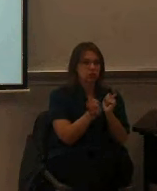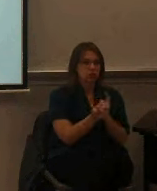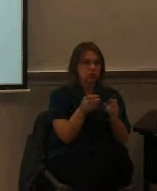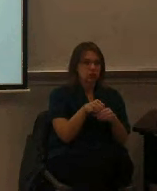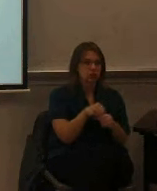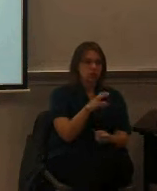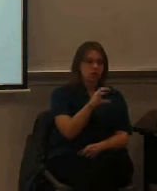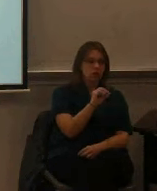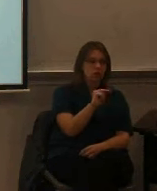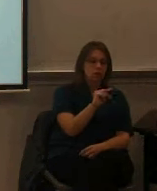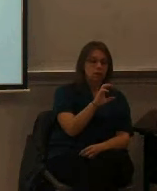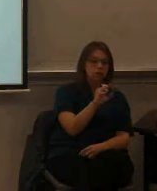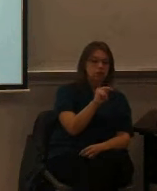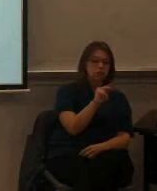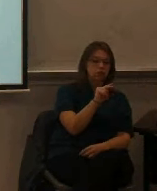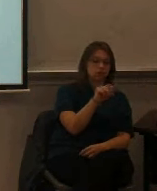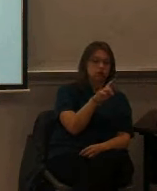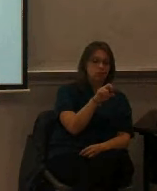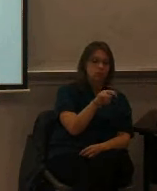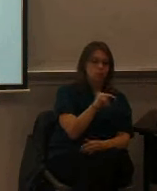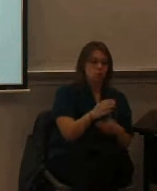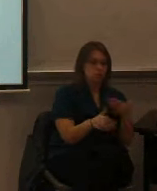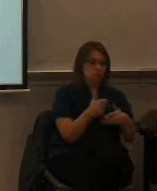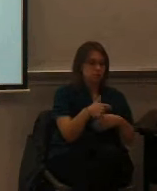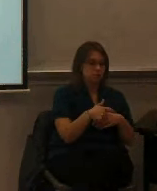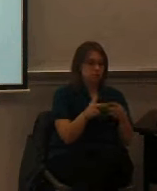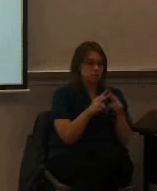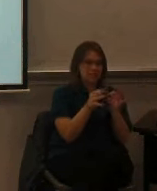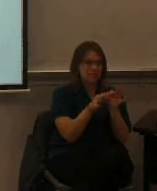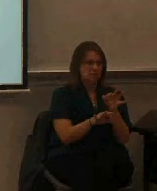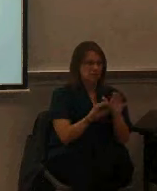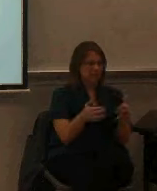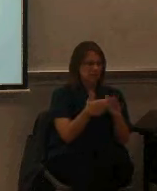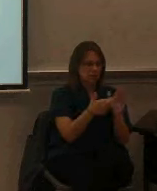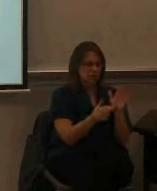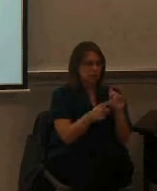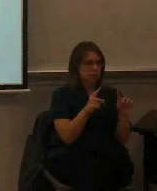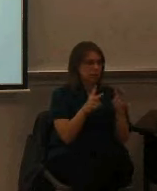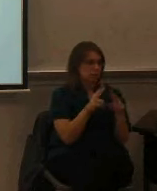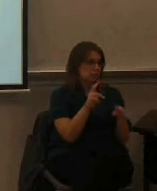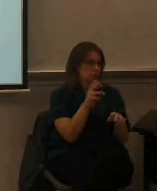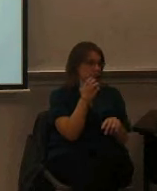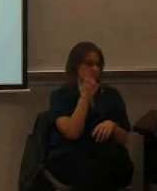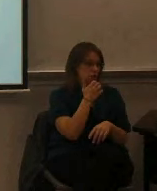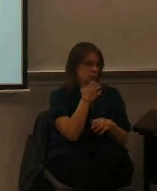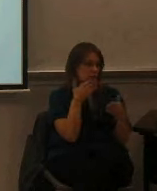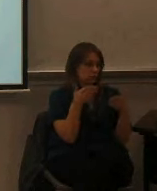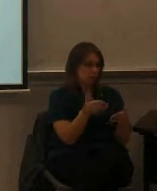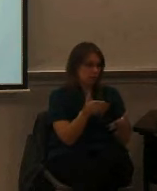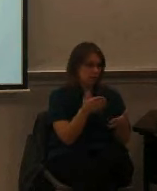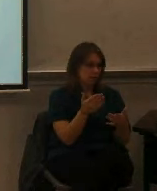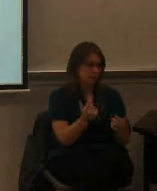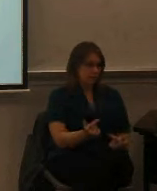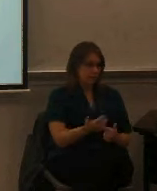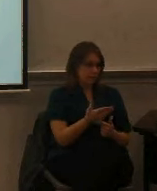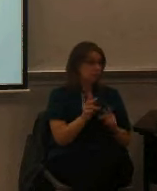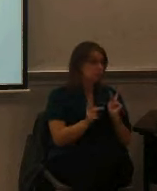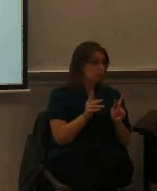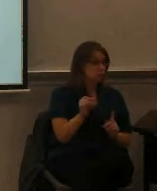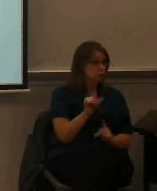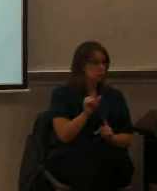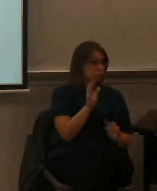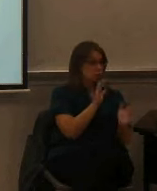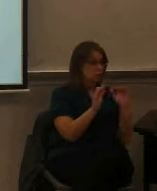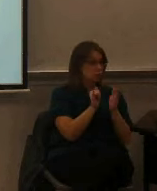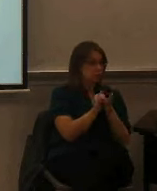in the concentration of that over time. So it's a very simple set of rules, but it's a very common way that people even search